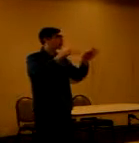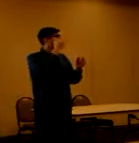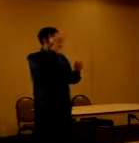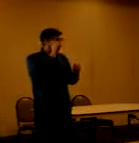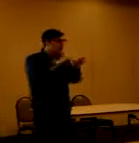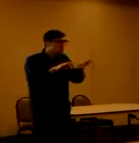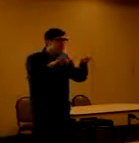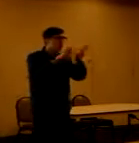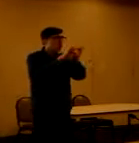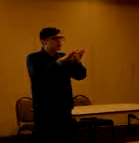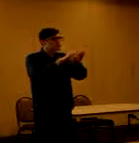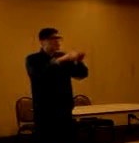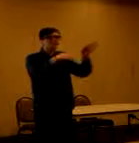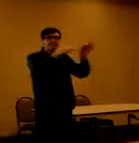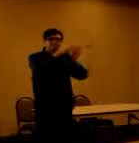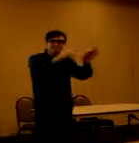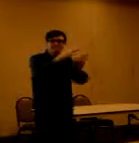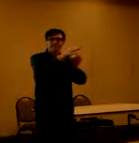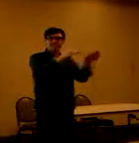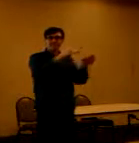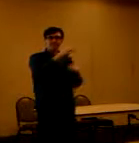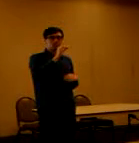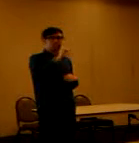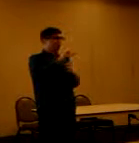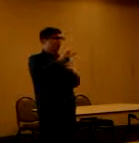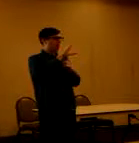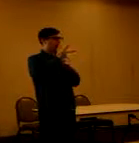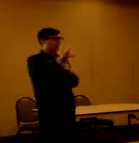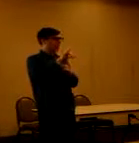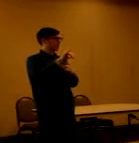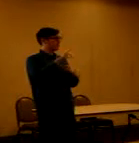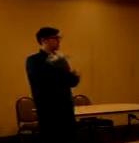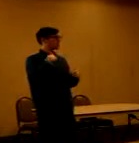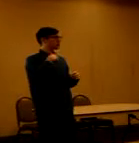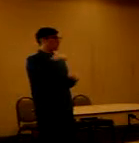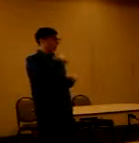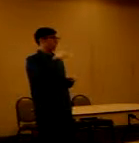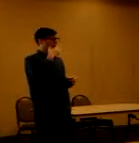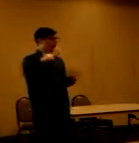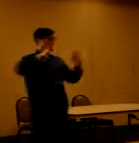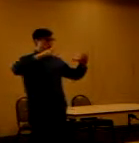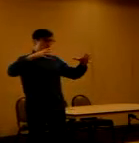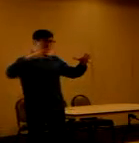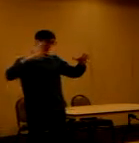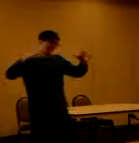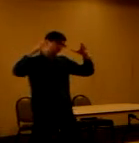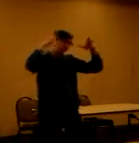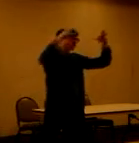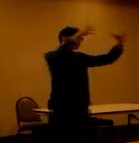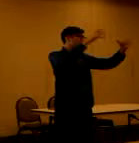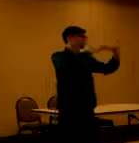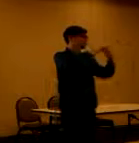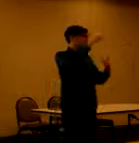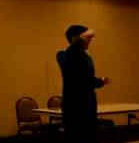bill and why it's important, and we lobby for that. So we're going to have a group going up